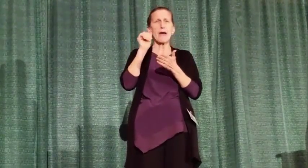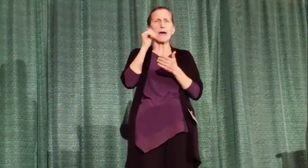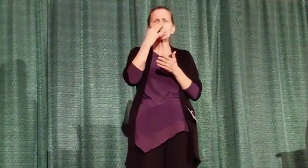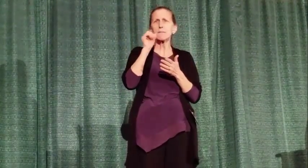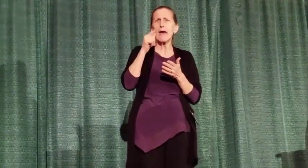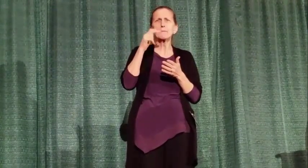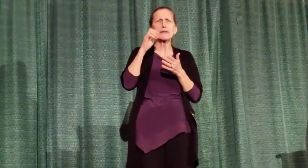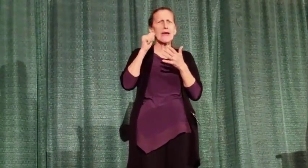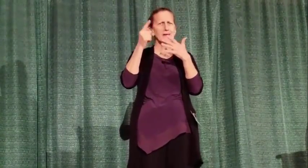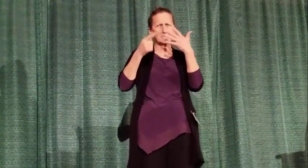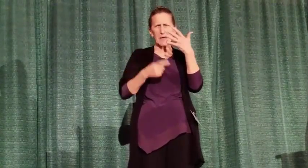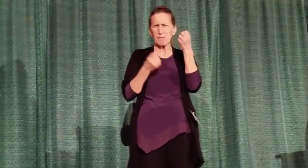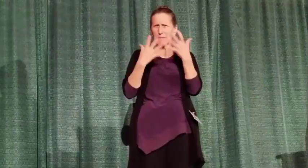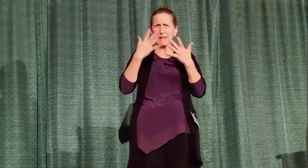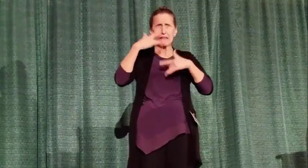osteoarthritis and her